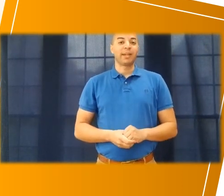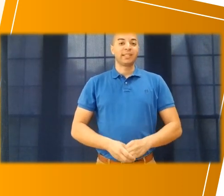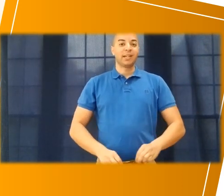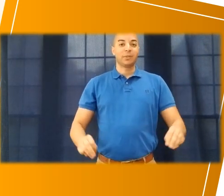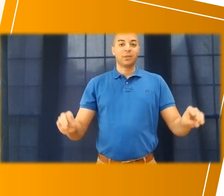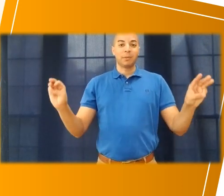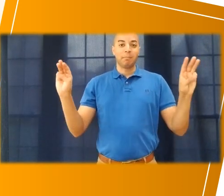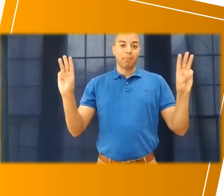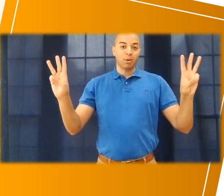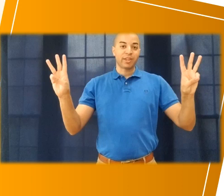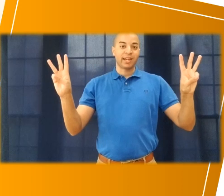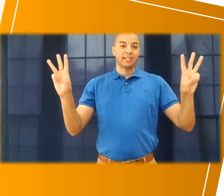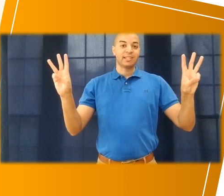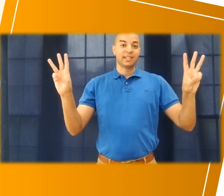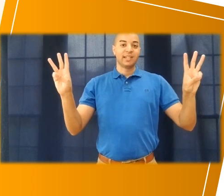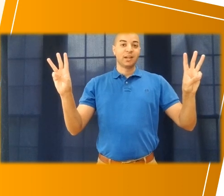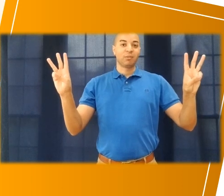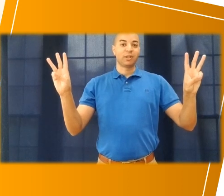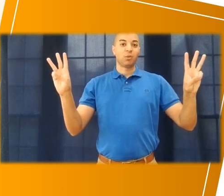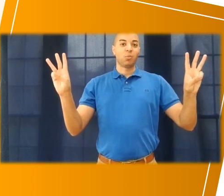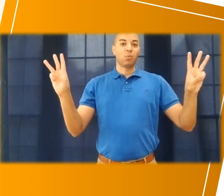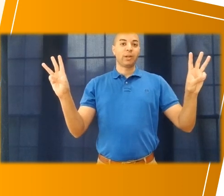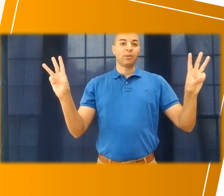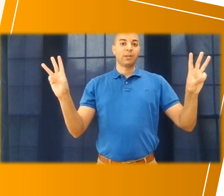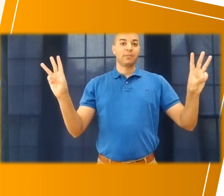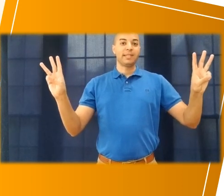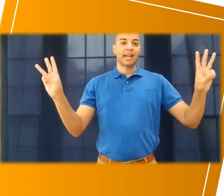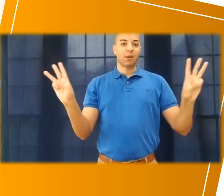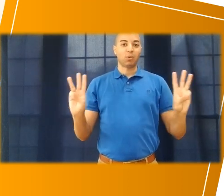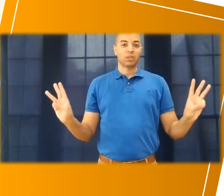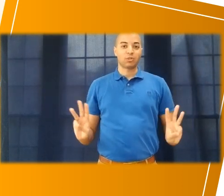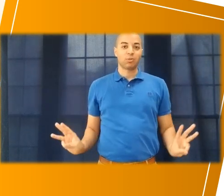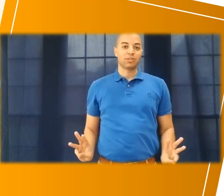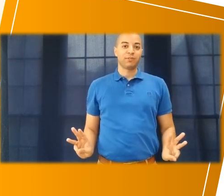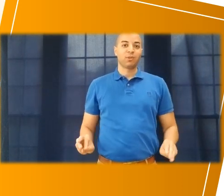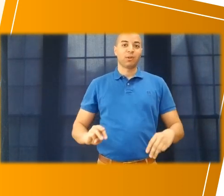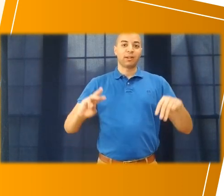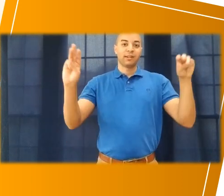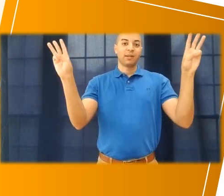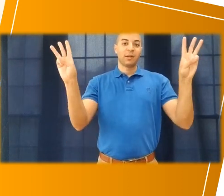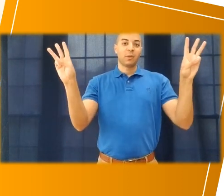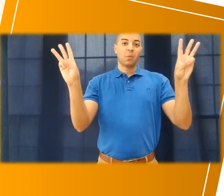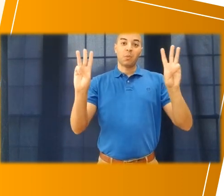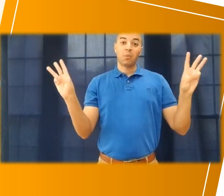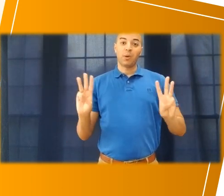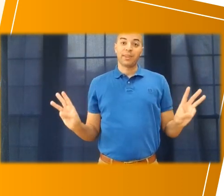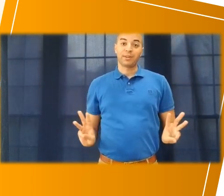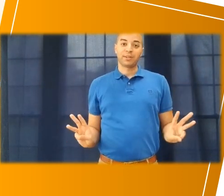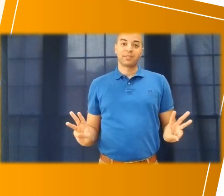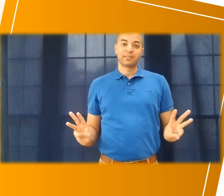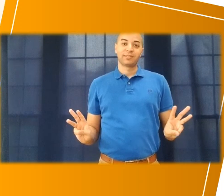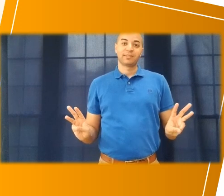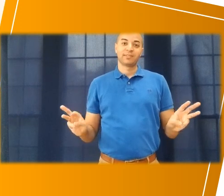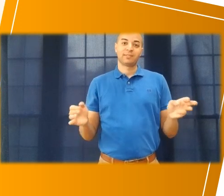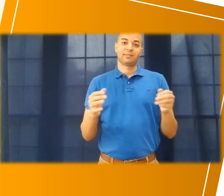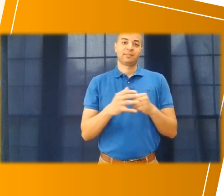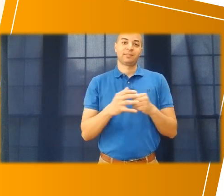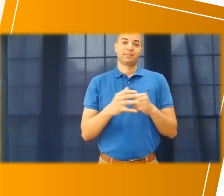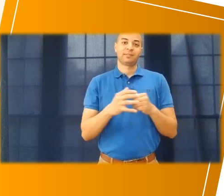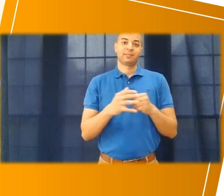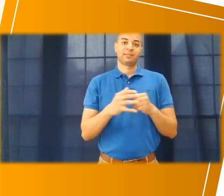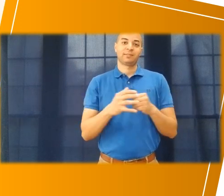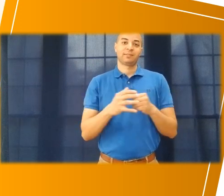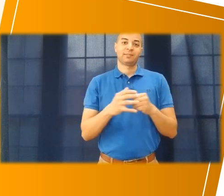weather, we'll make a W in both hands and we're going to wiggle them downwards towards the floor. Weather.